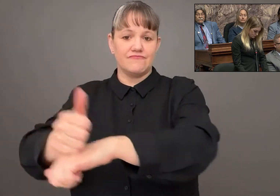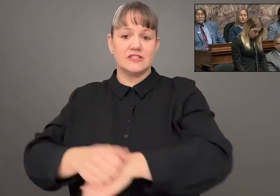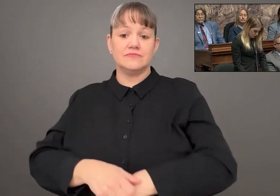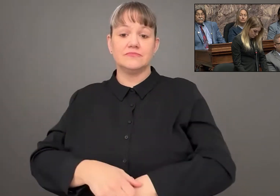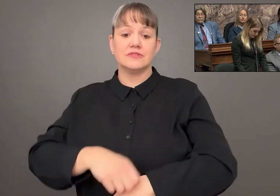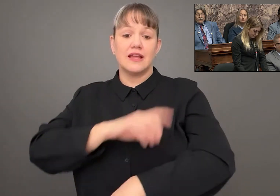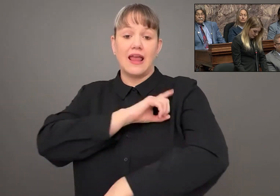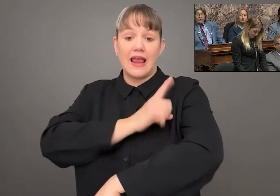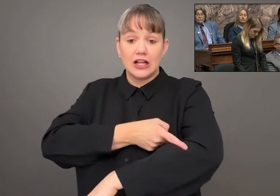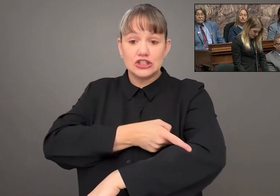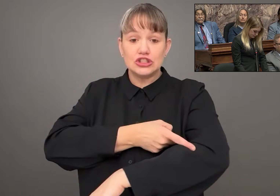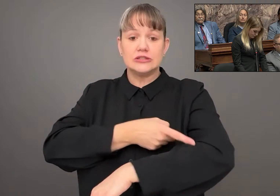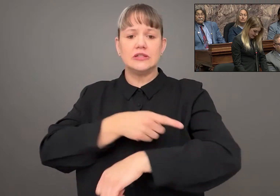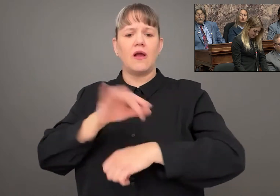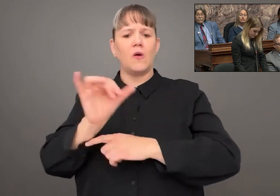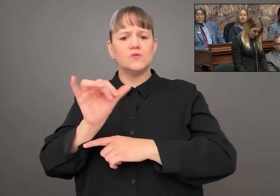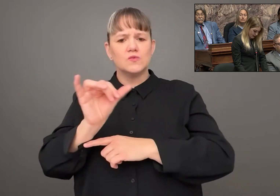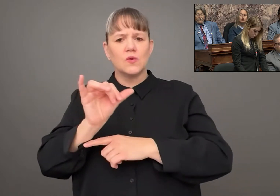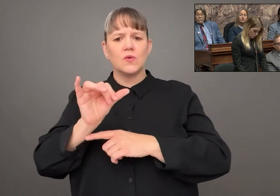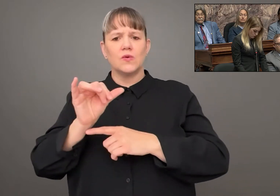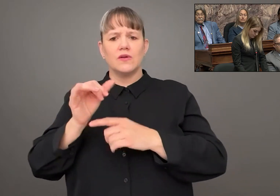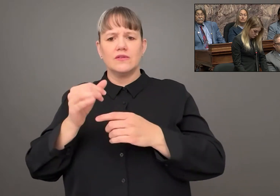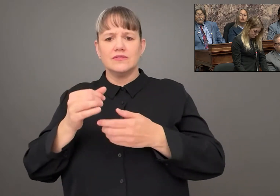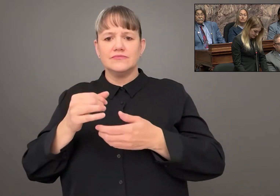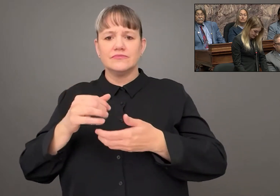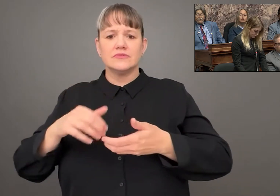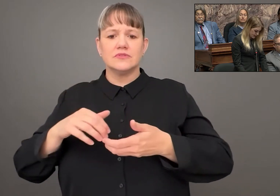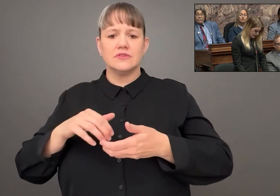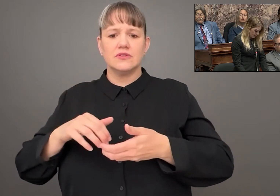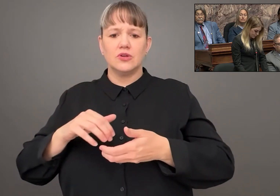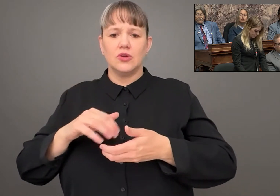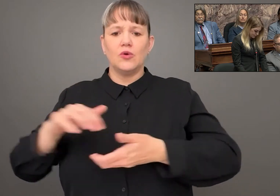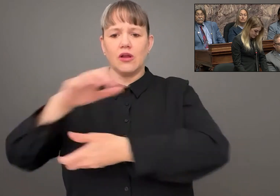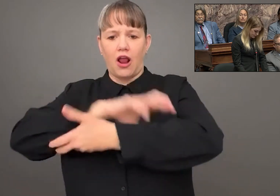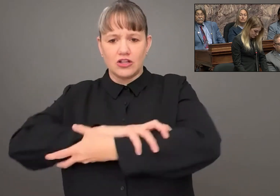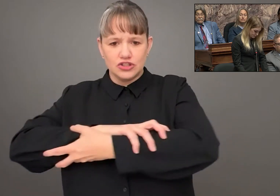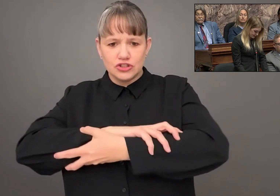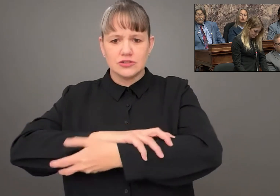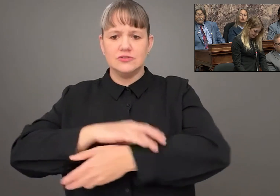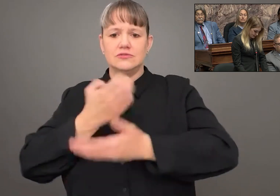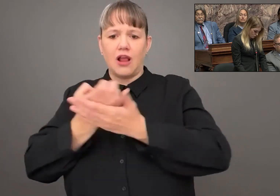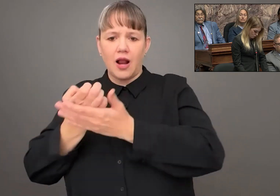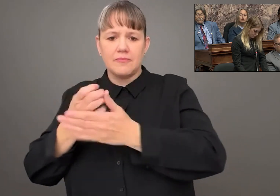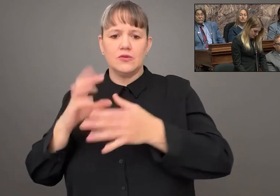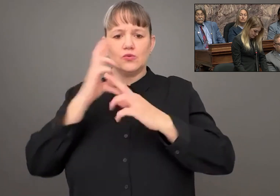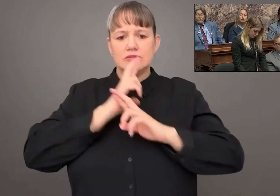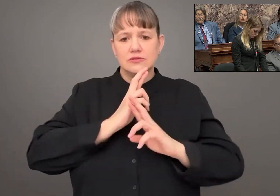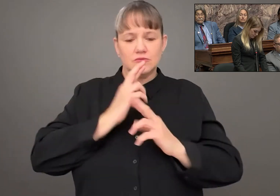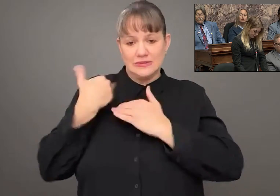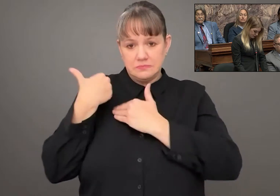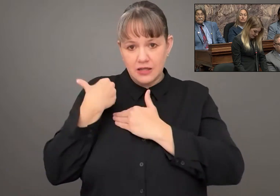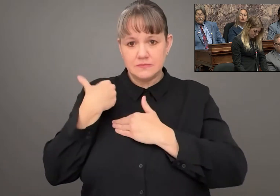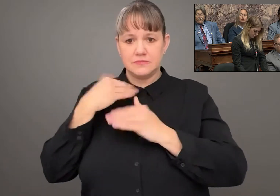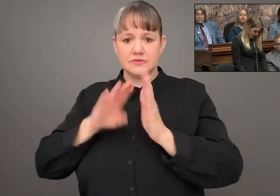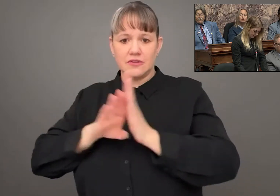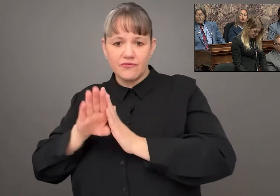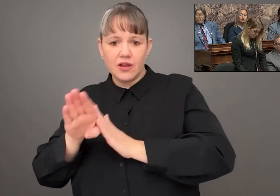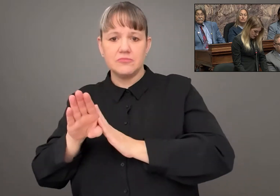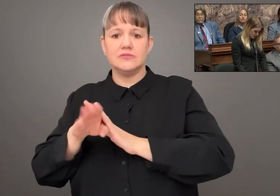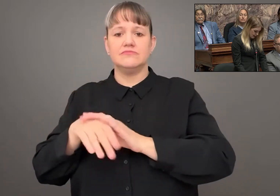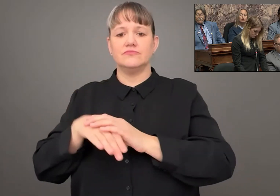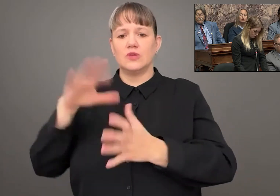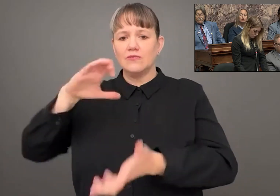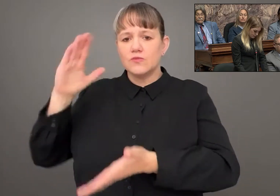development, and long-term prosperity. It's about Canada playing a role on the global stage and helping reduce emissions by displacing coal with cleaner, lower-emission natural